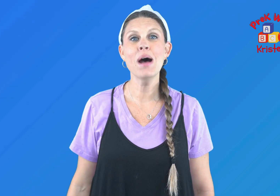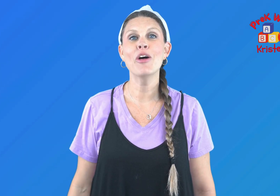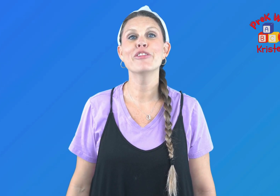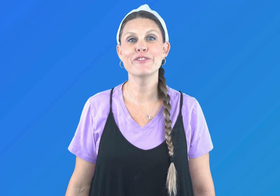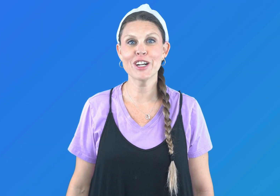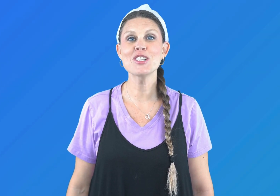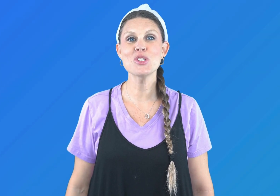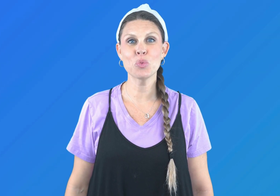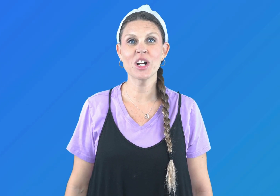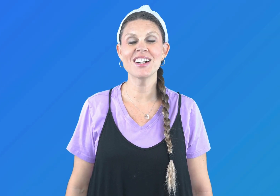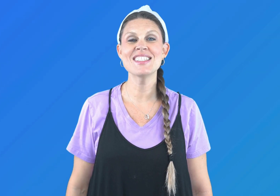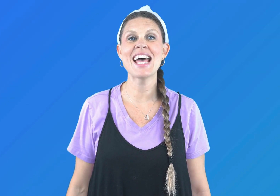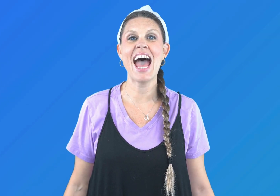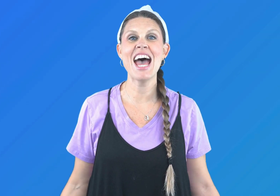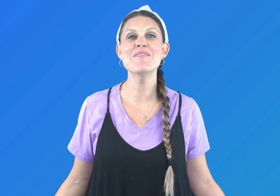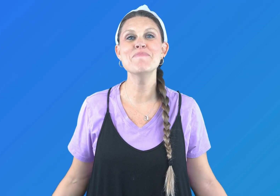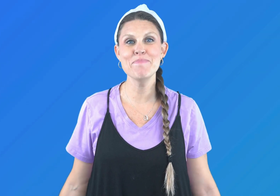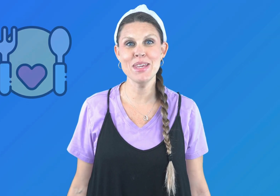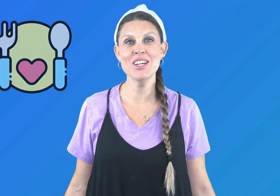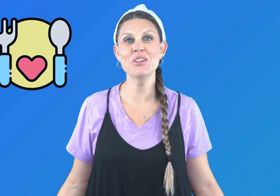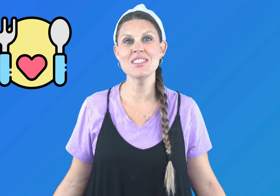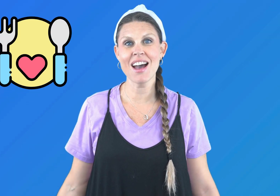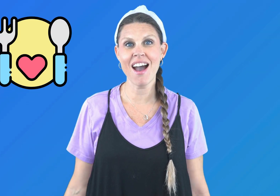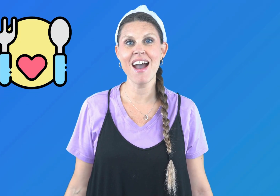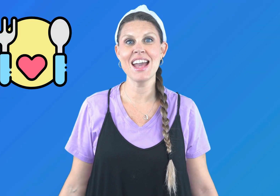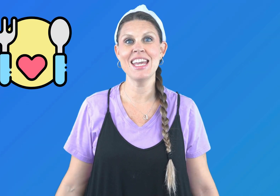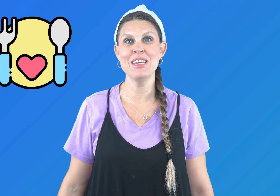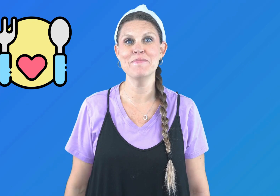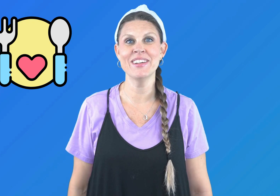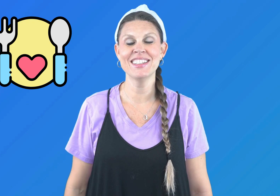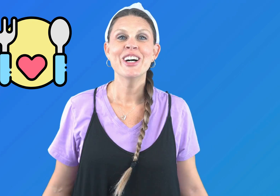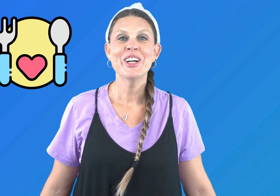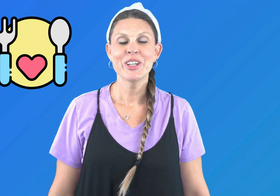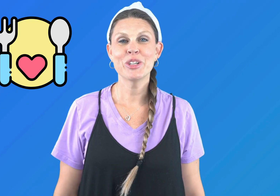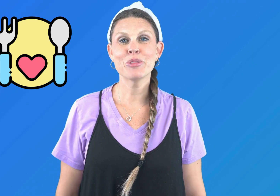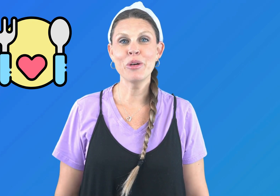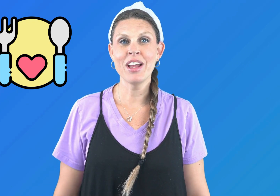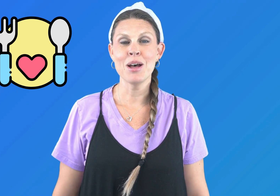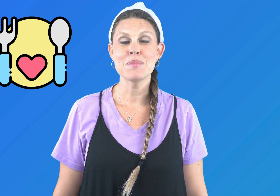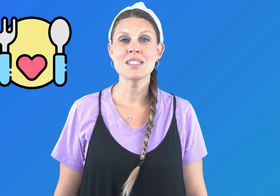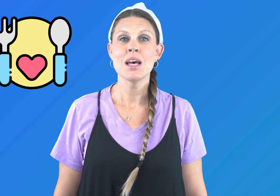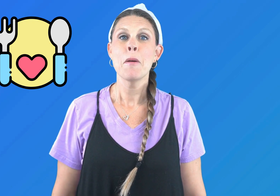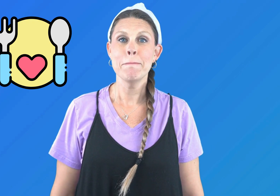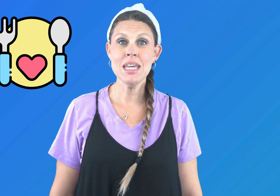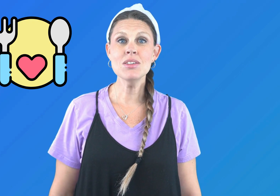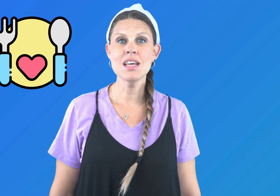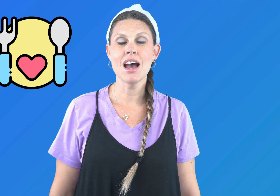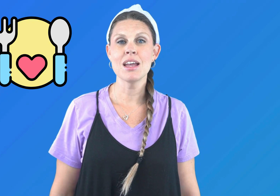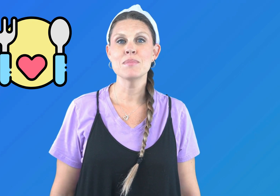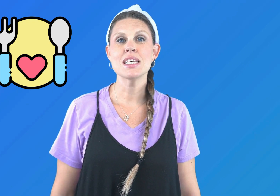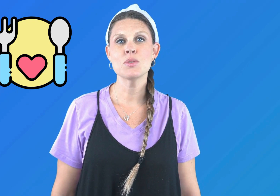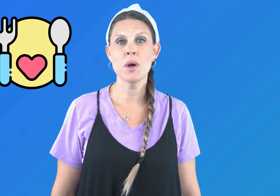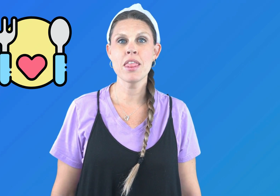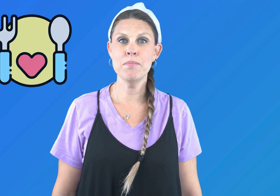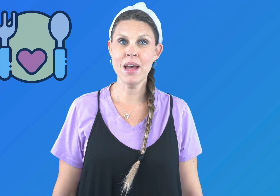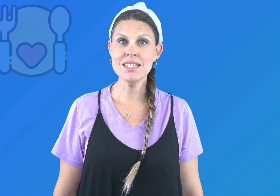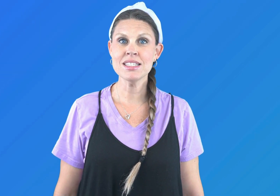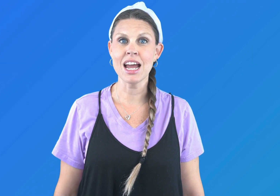about first words at mealtime. Grown-ups, mealtimes is one of the best times